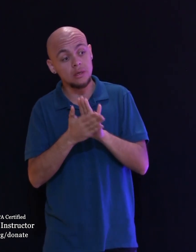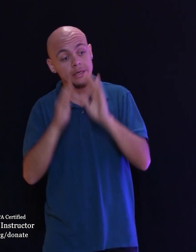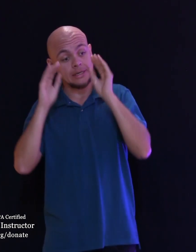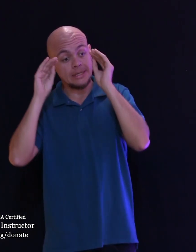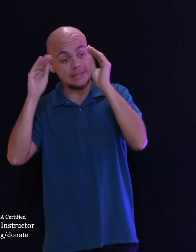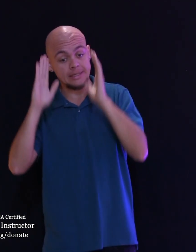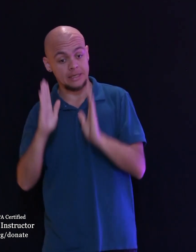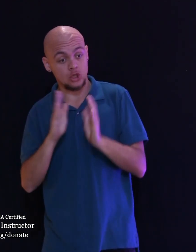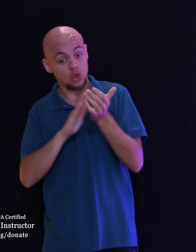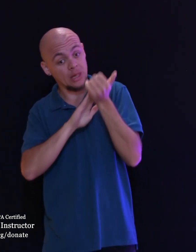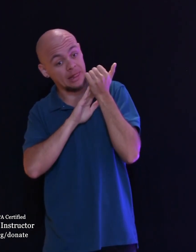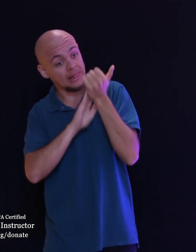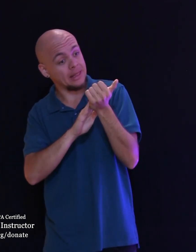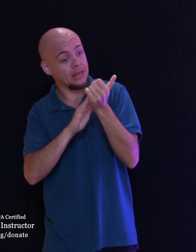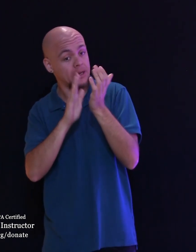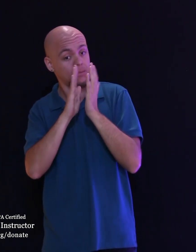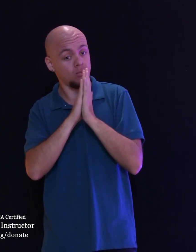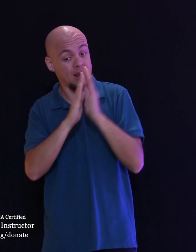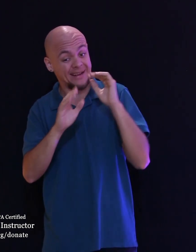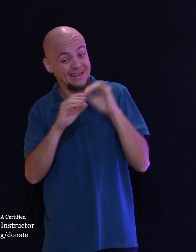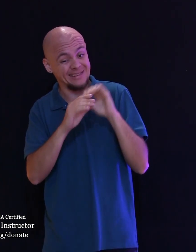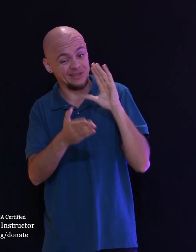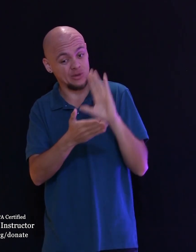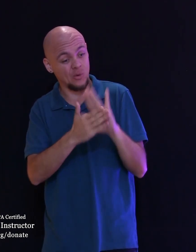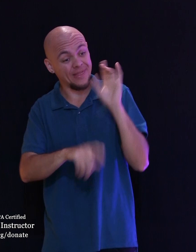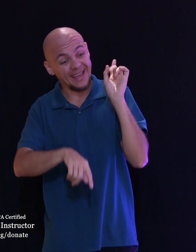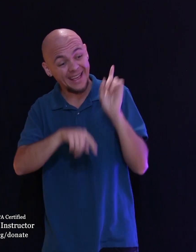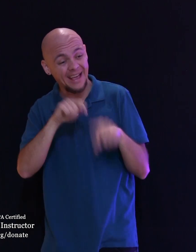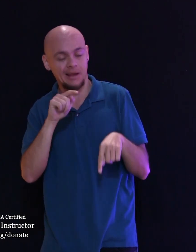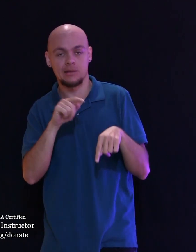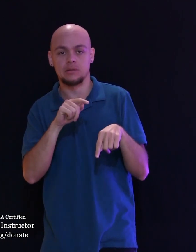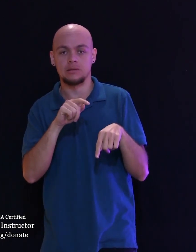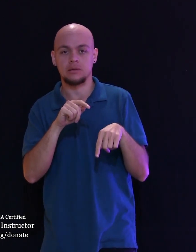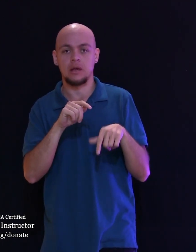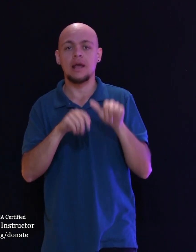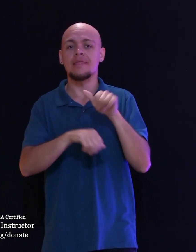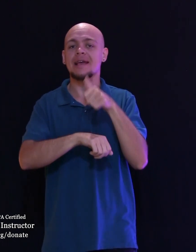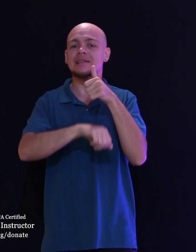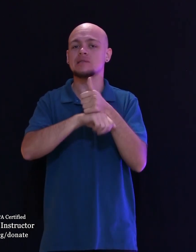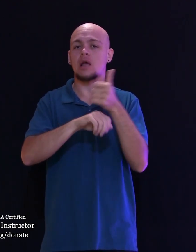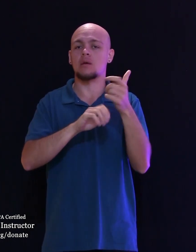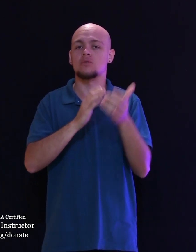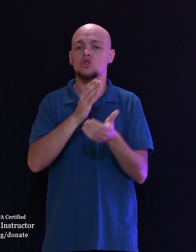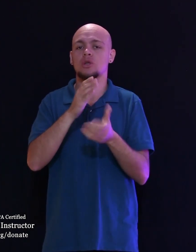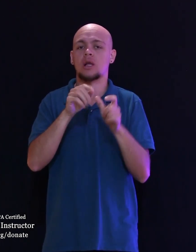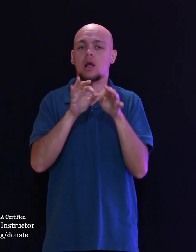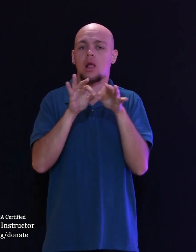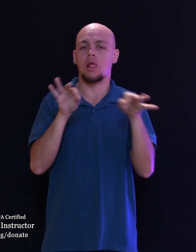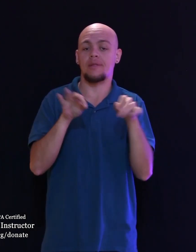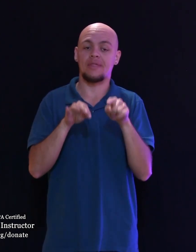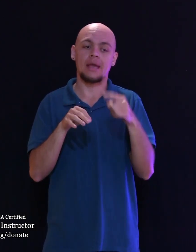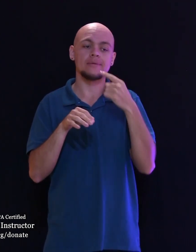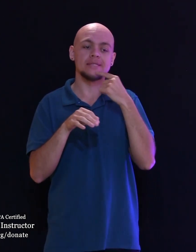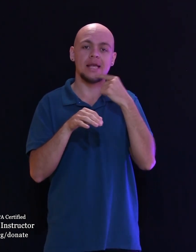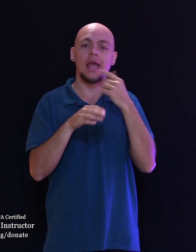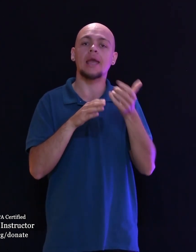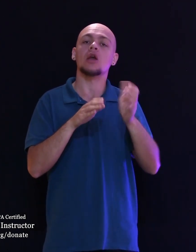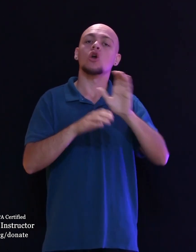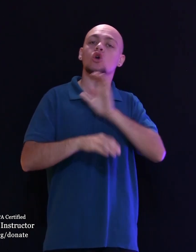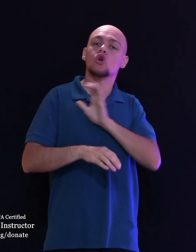teachers leading prayer in school because it violates this establishment clause, because they were leading Christian prayers in